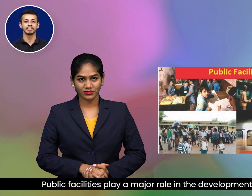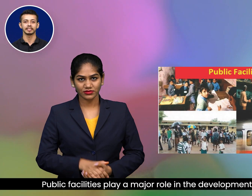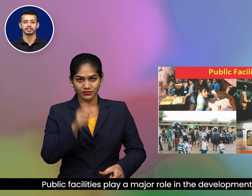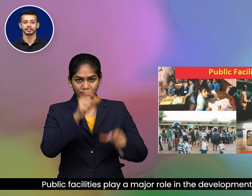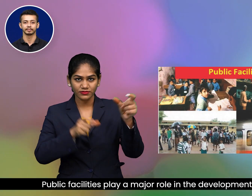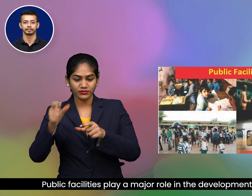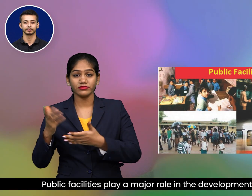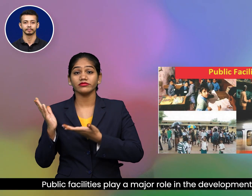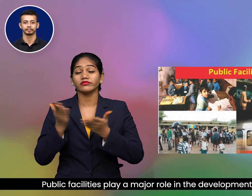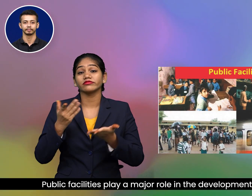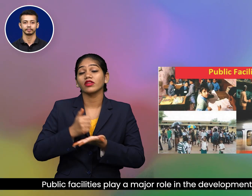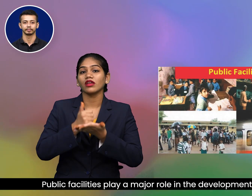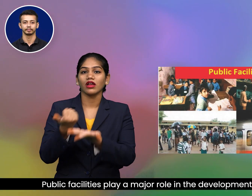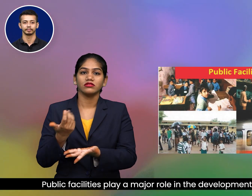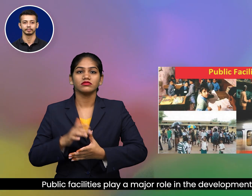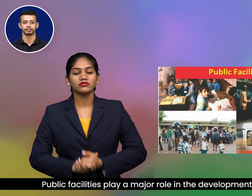Public facilities.